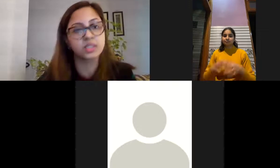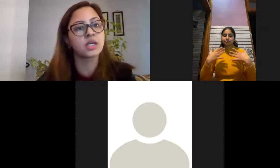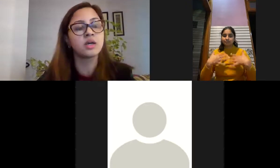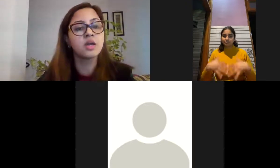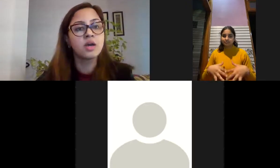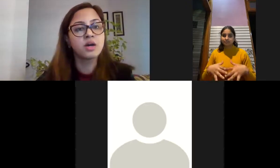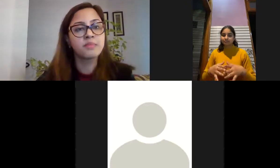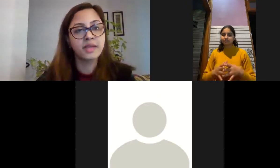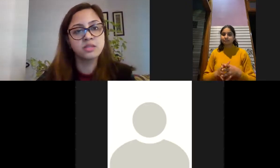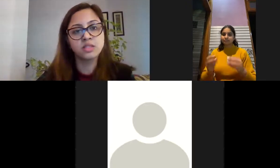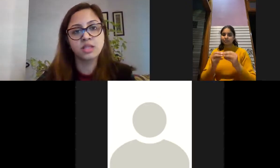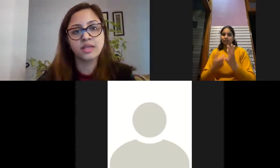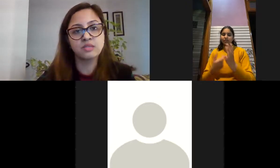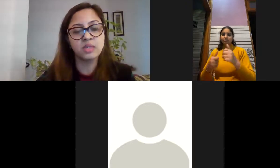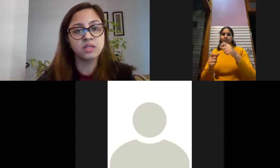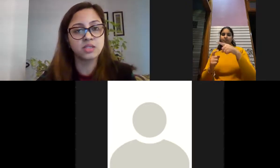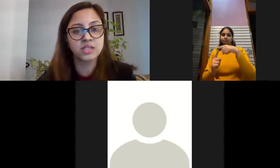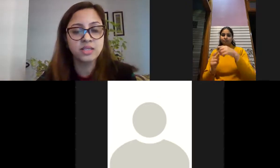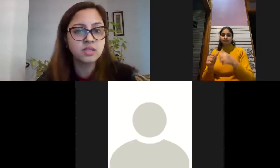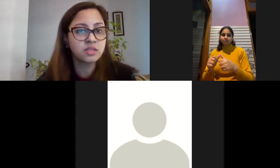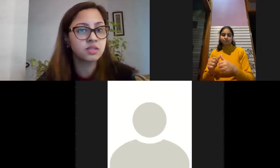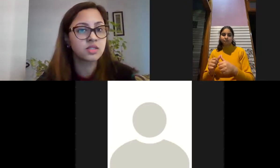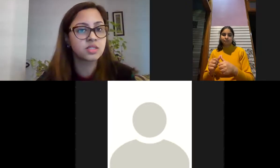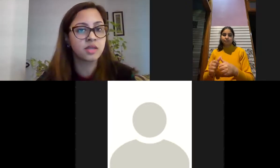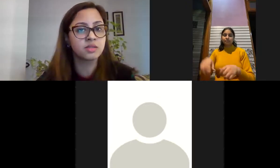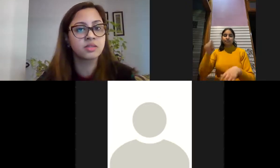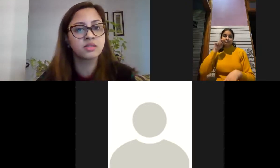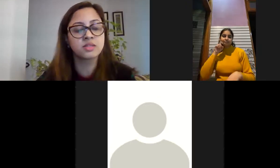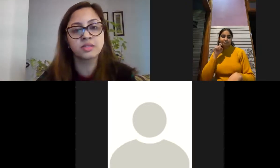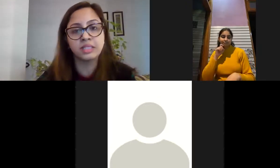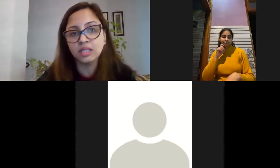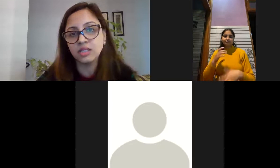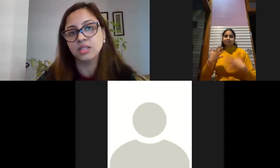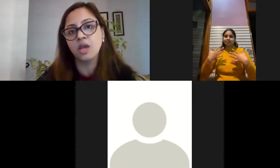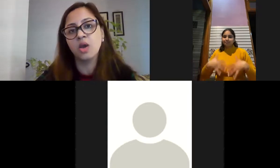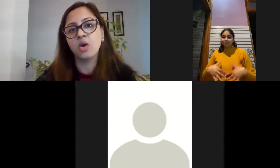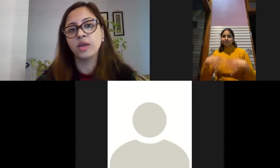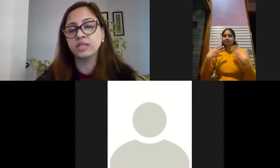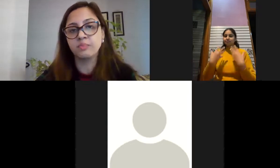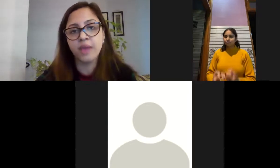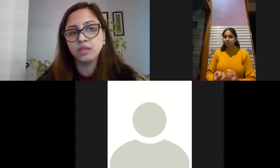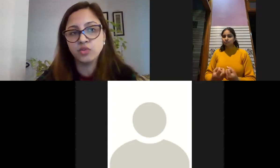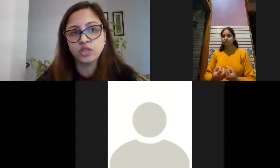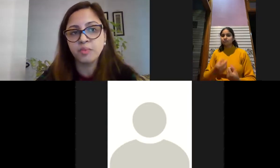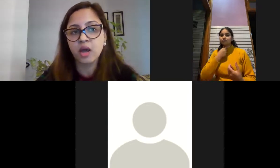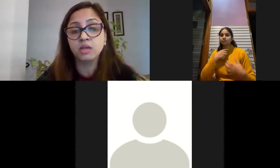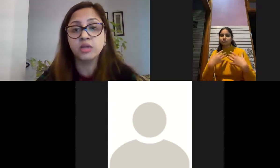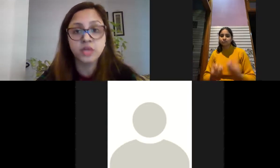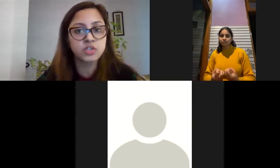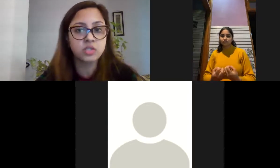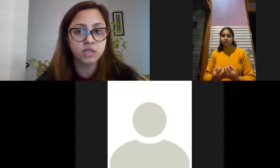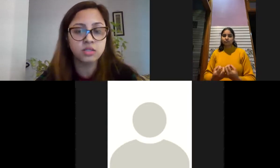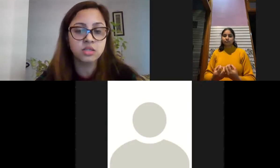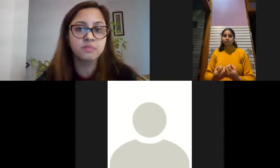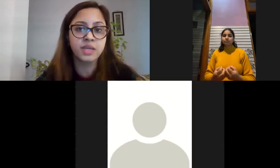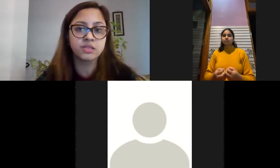of Bertha. Her madness has made her sexless, her desires, her needs, and companionship are